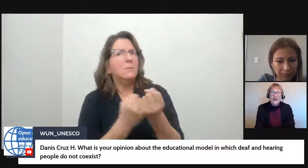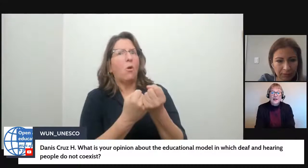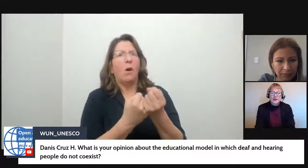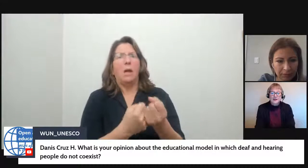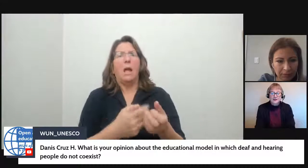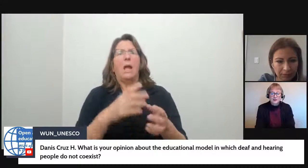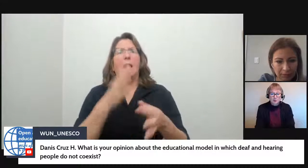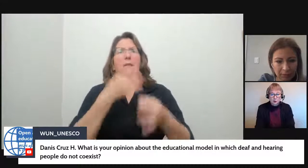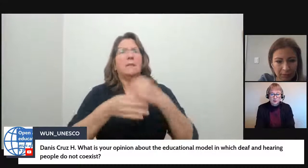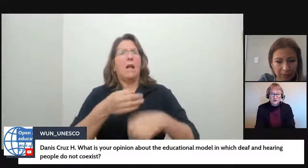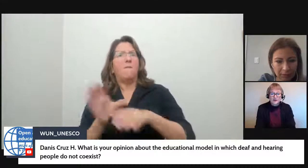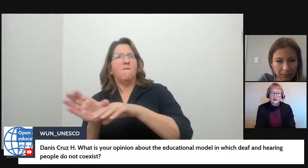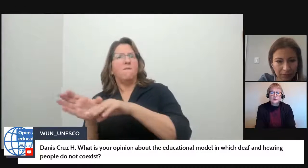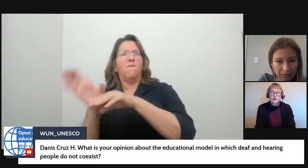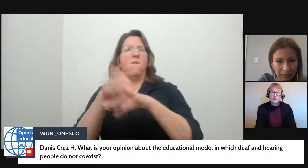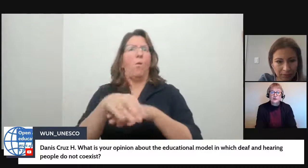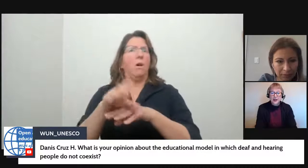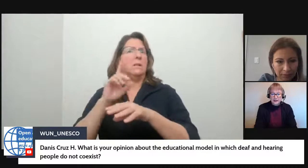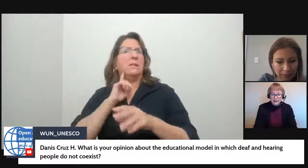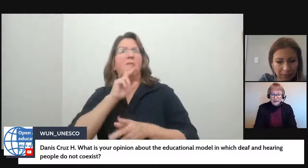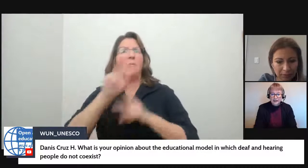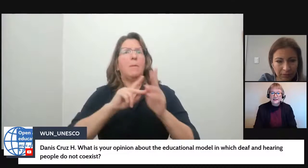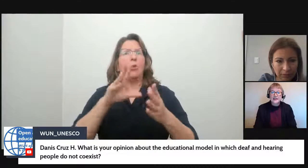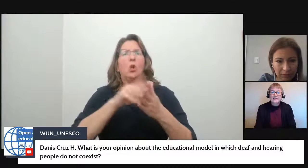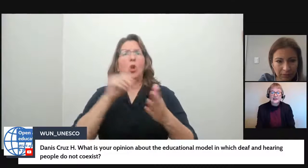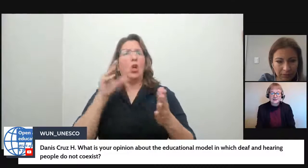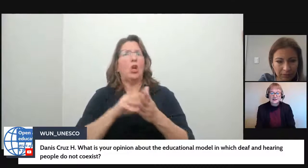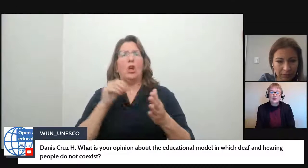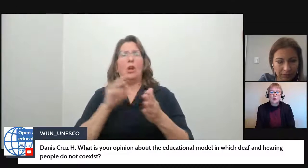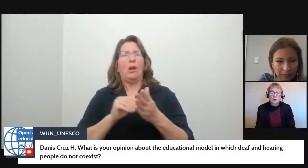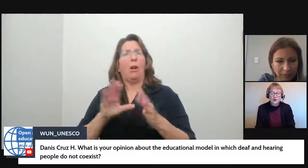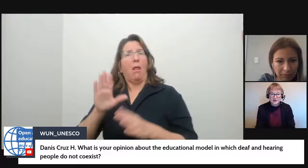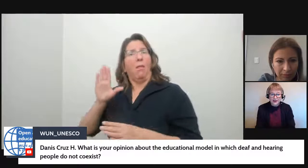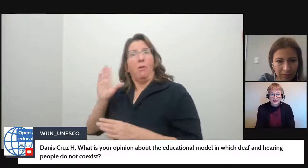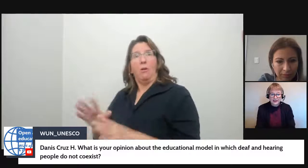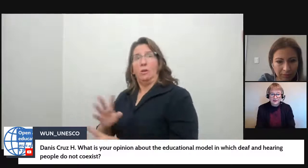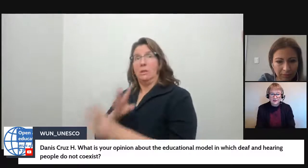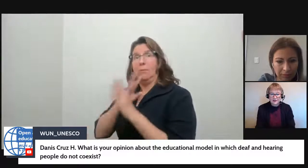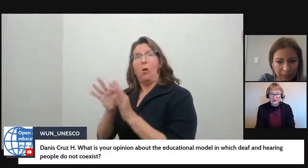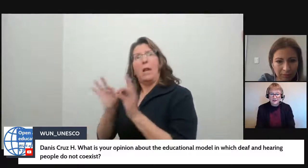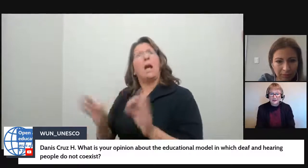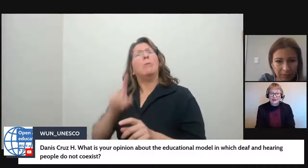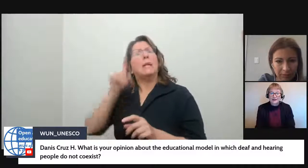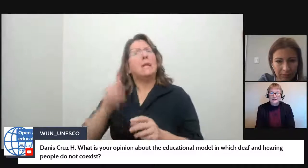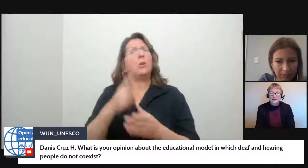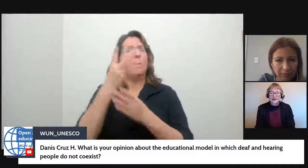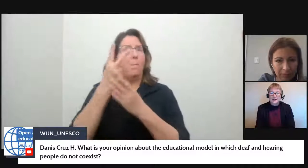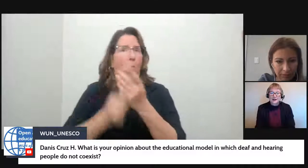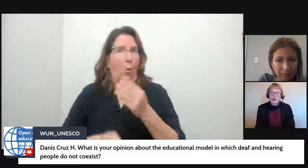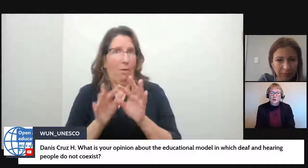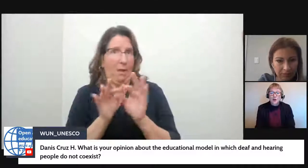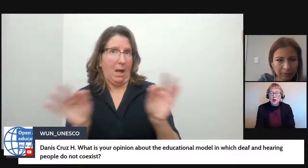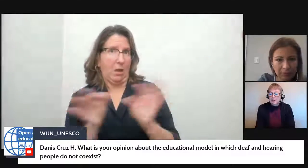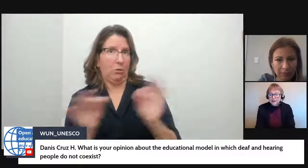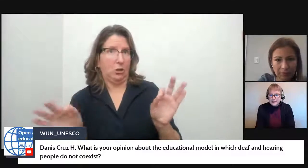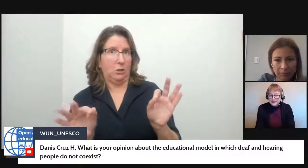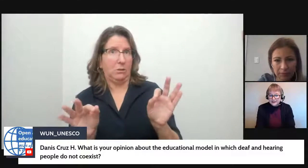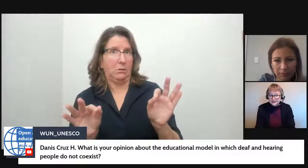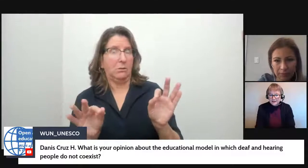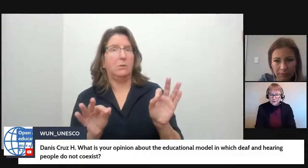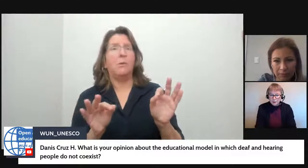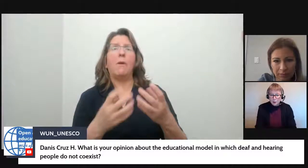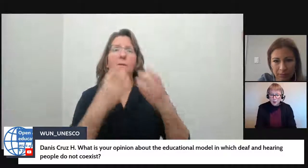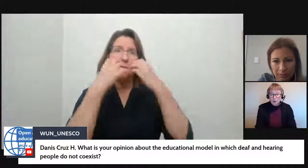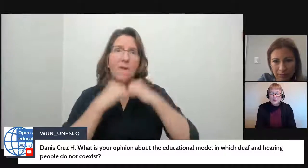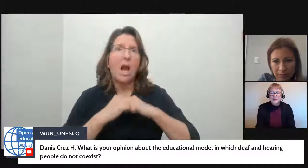language and give support to educating deaf kids with sign language. We all